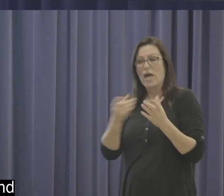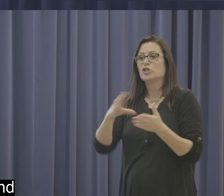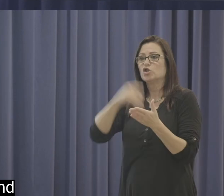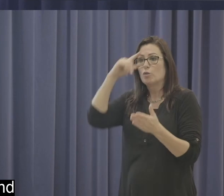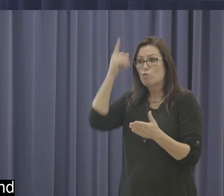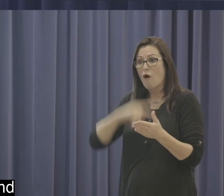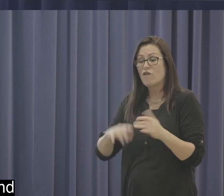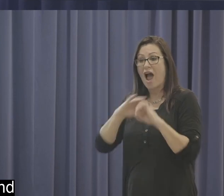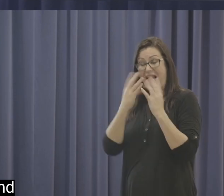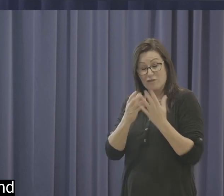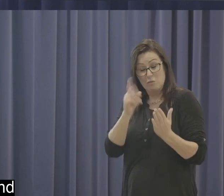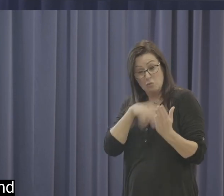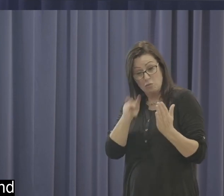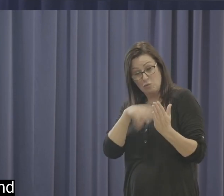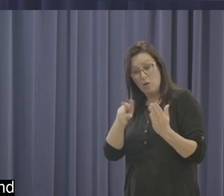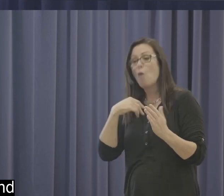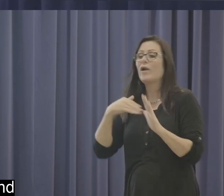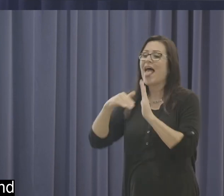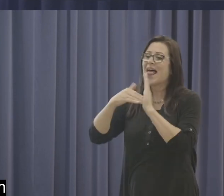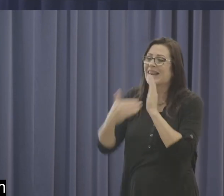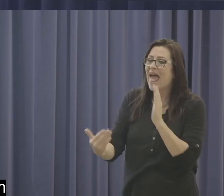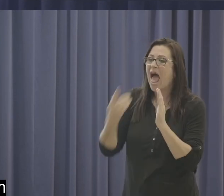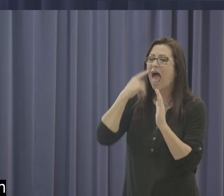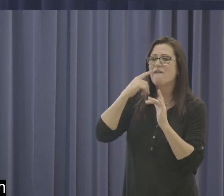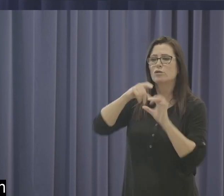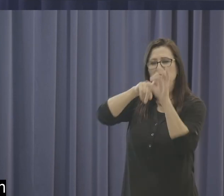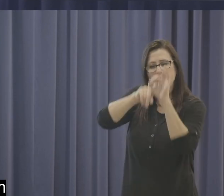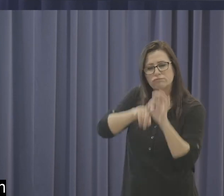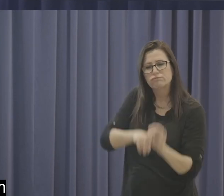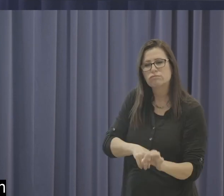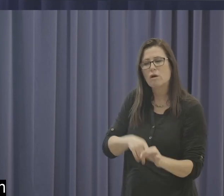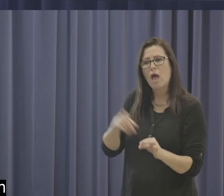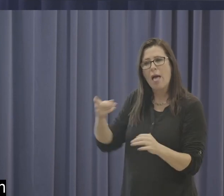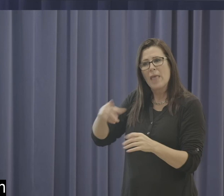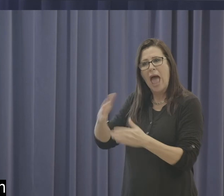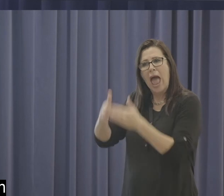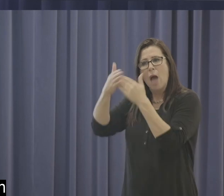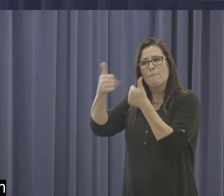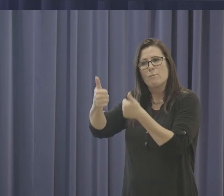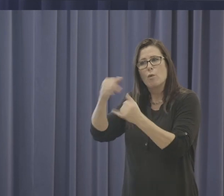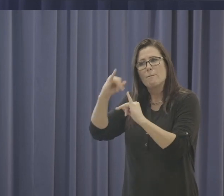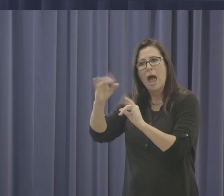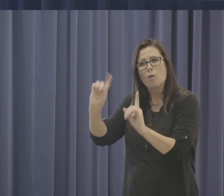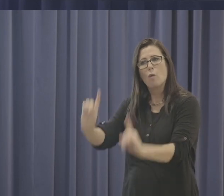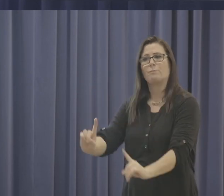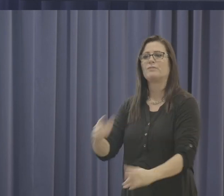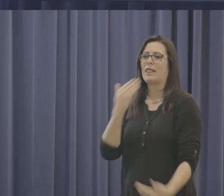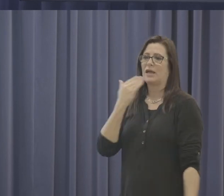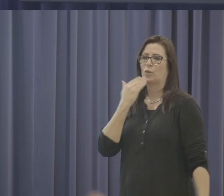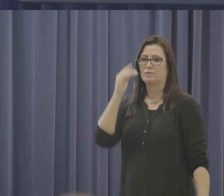profile and are now looking at the data to see what we can learn from our participants. Thank you.